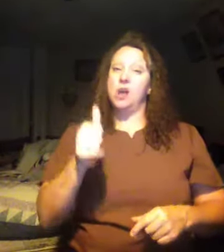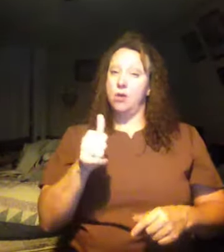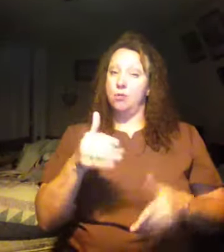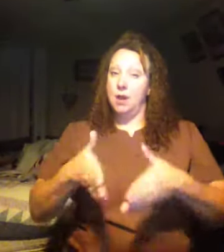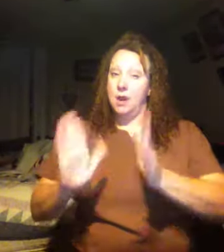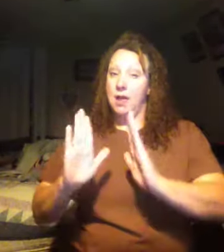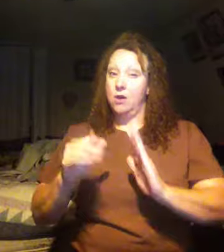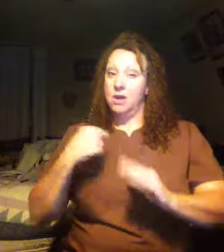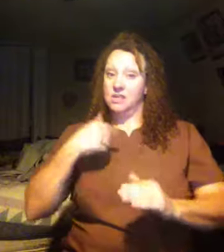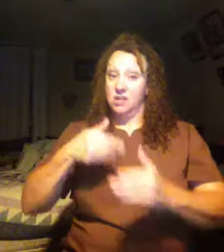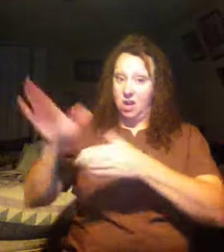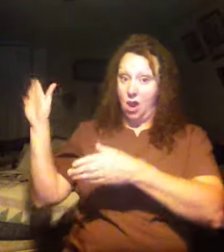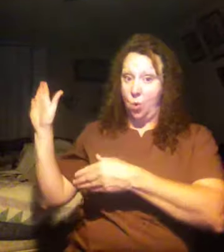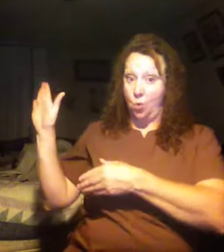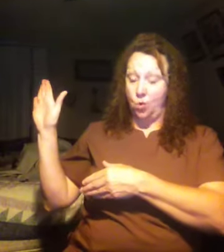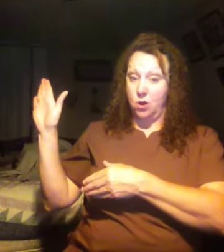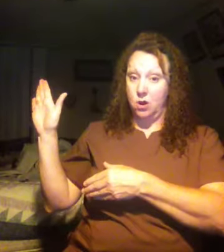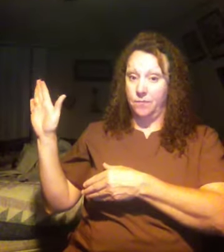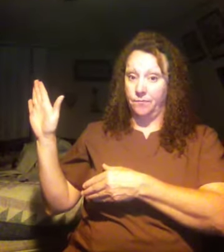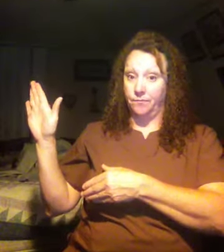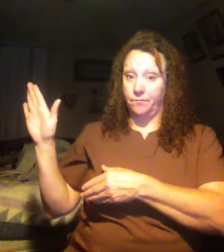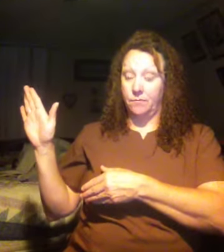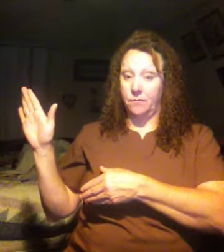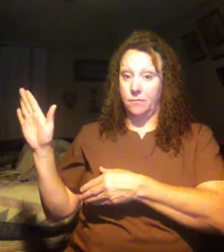leave. So it saved the city of Boston.